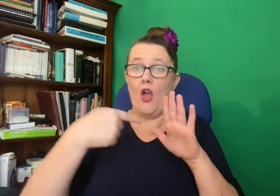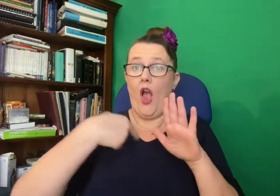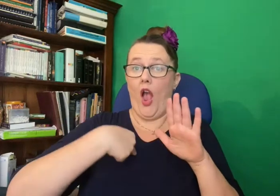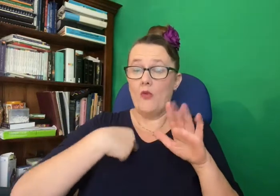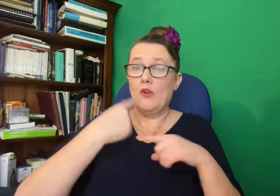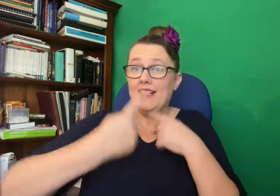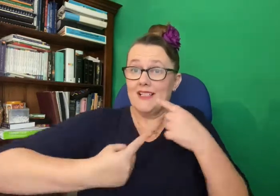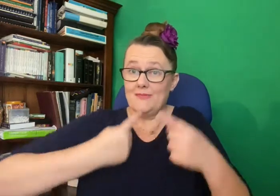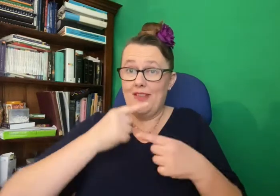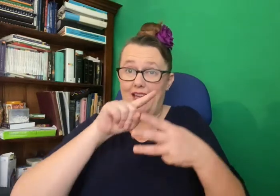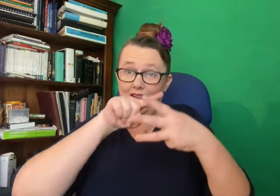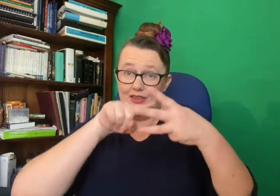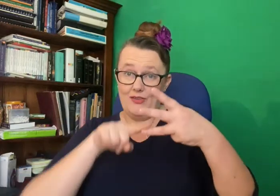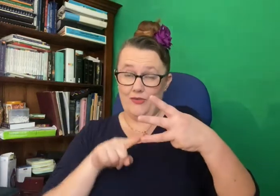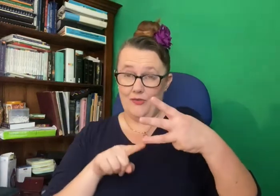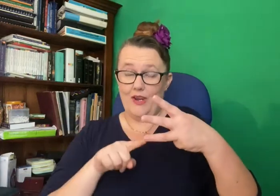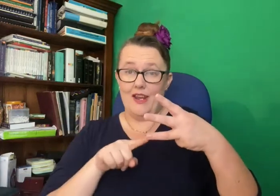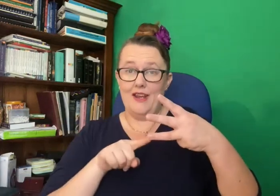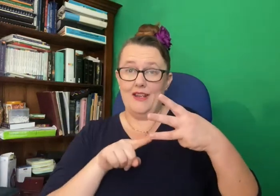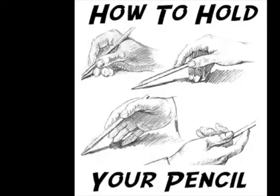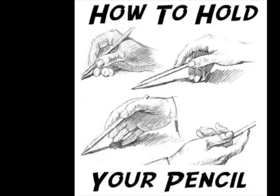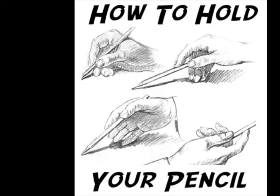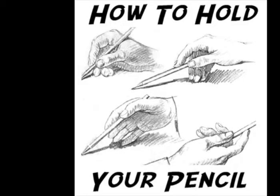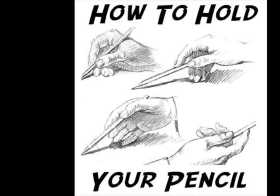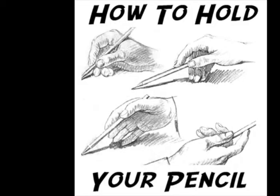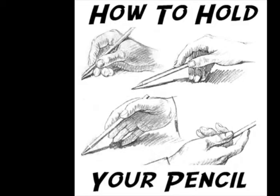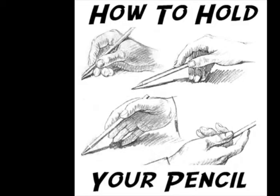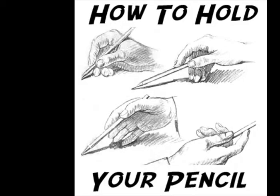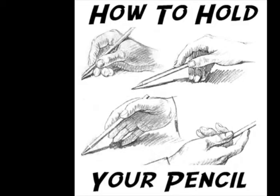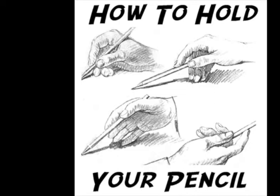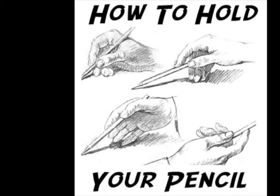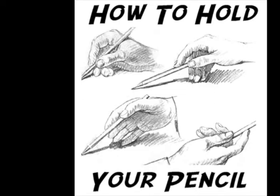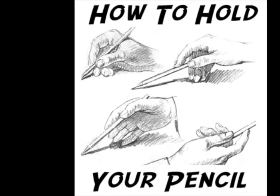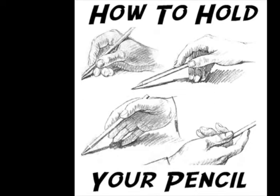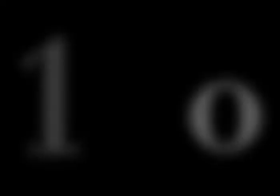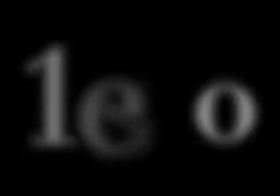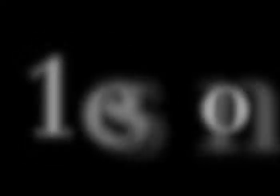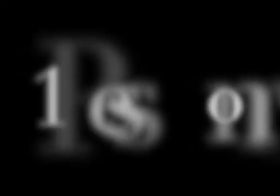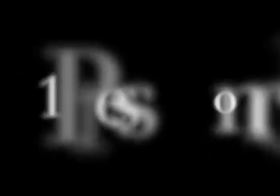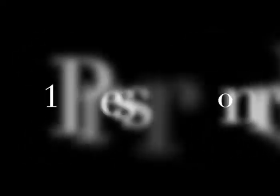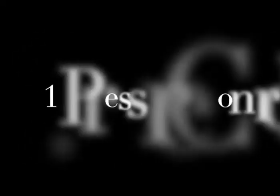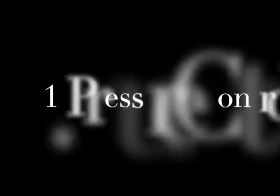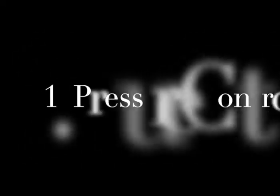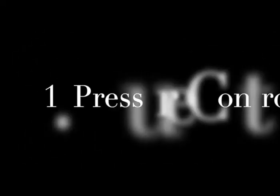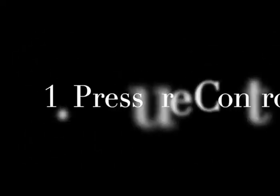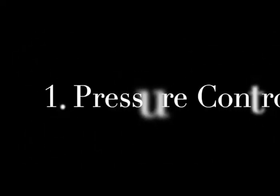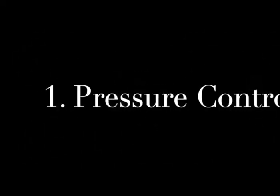So in this YouTube tutorial, I'm going to explain about those three things.